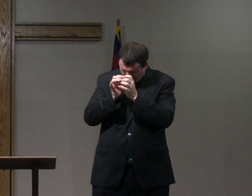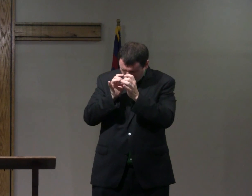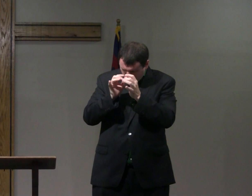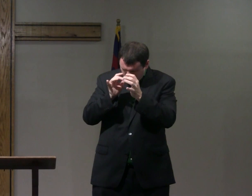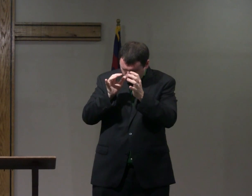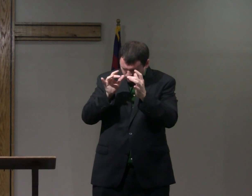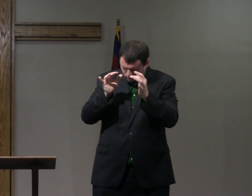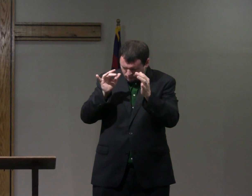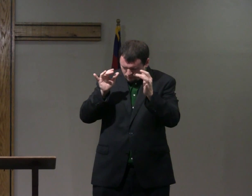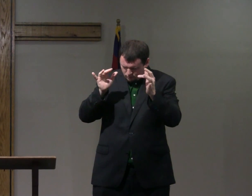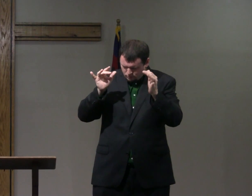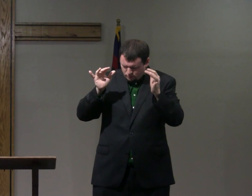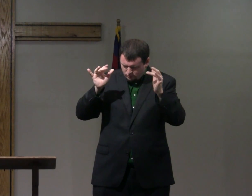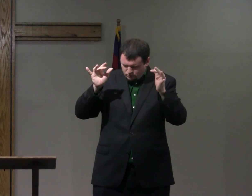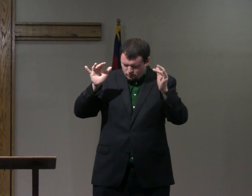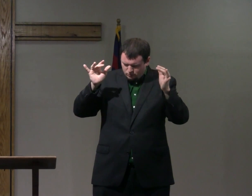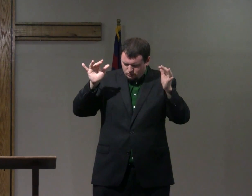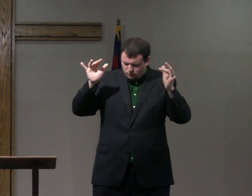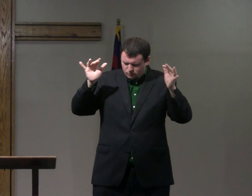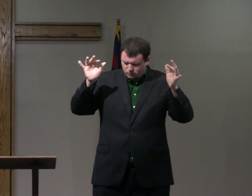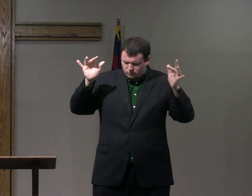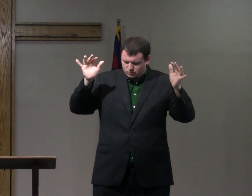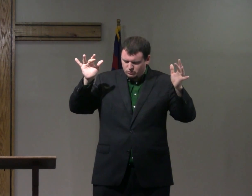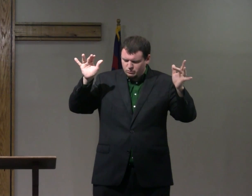Start small and grow.